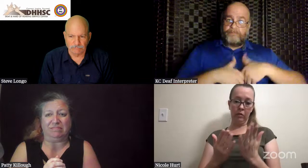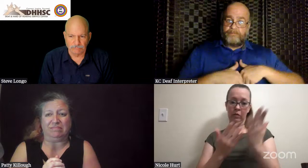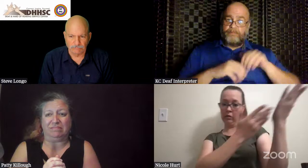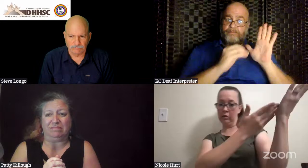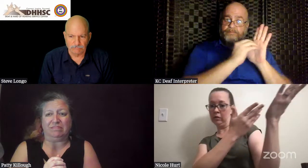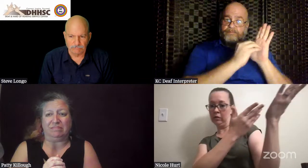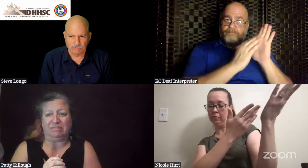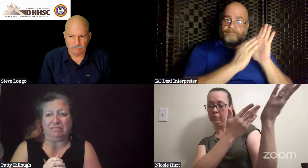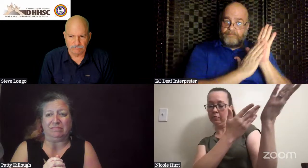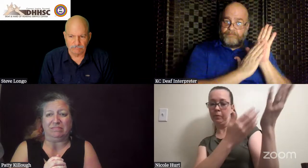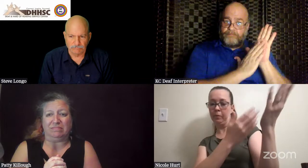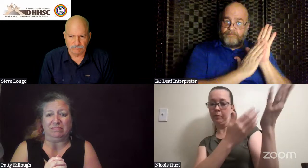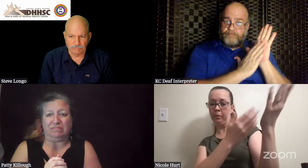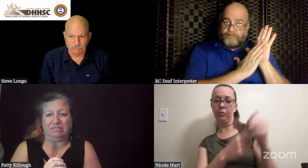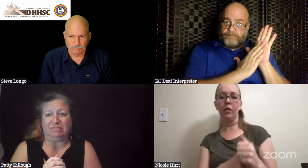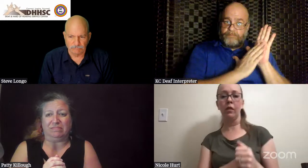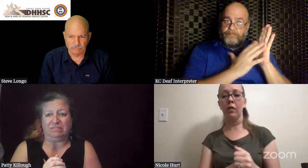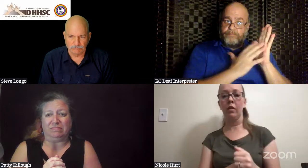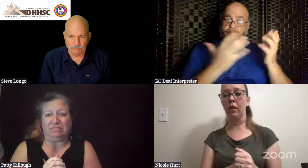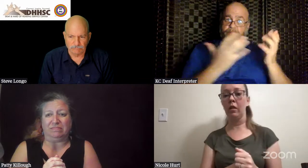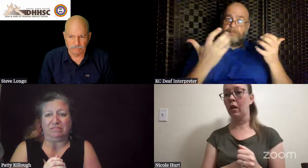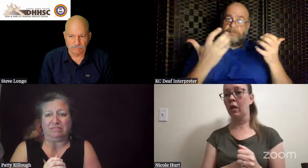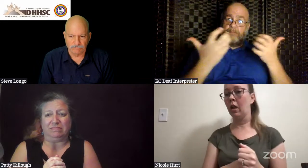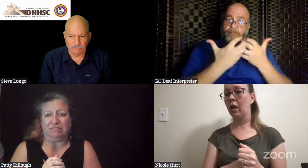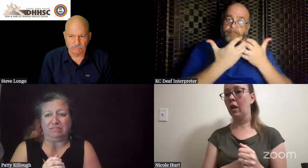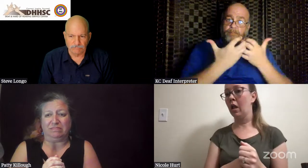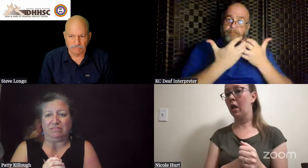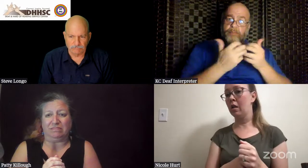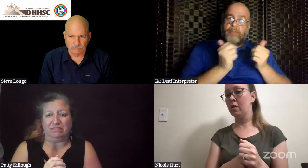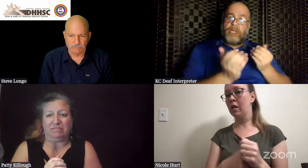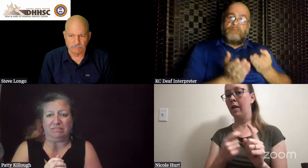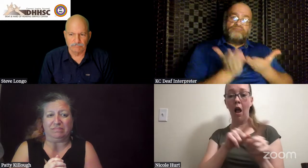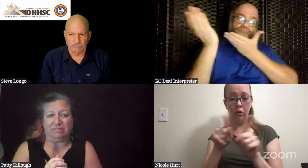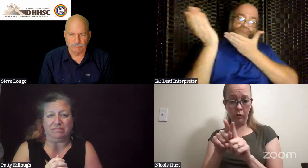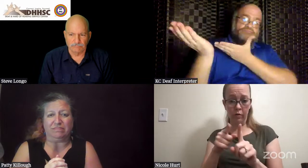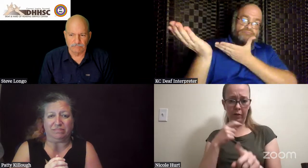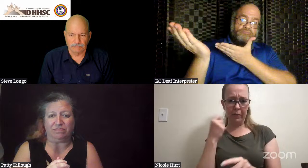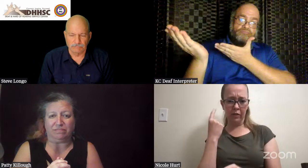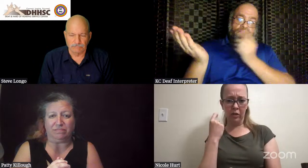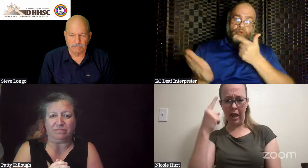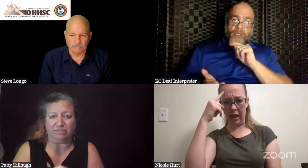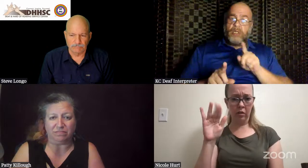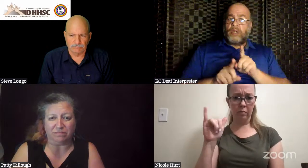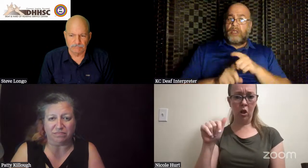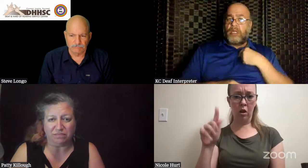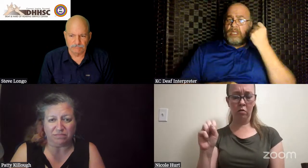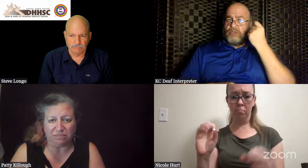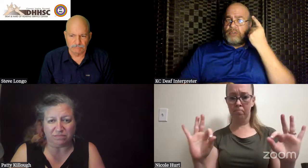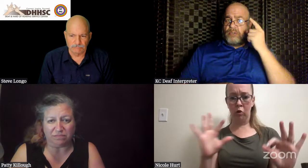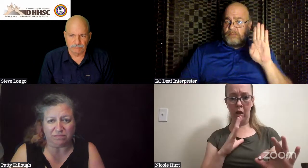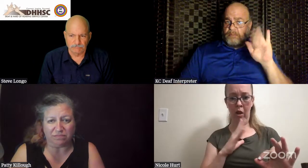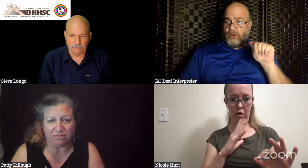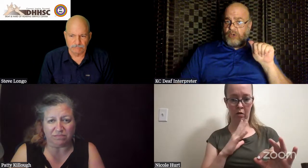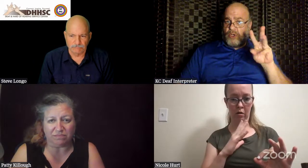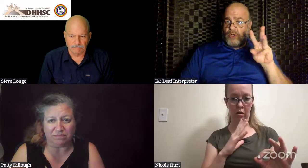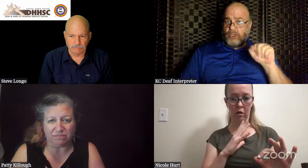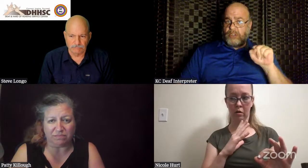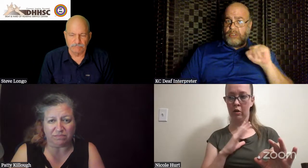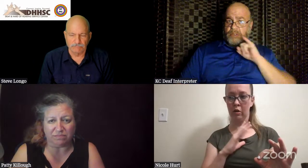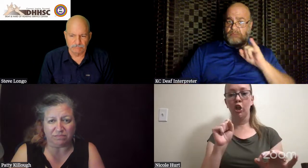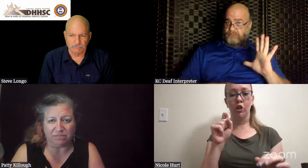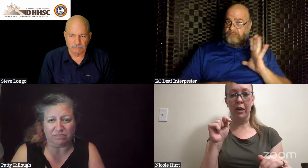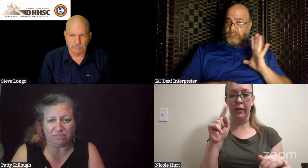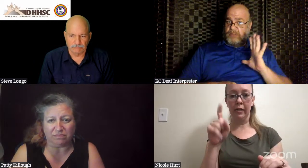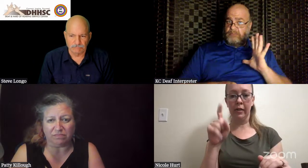And that's a very critical aspect to make sure that information is documented, that the motion is